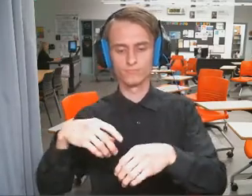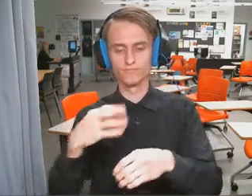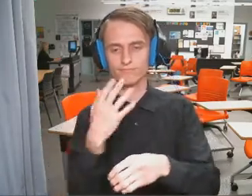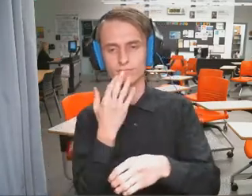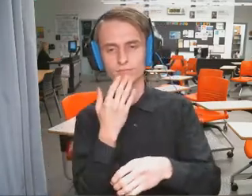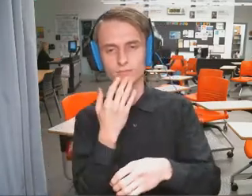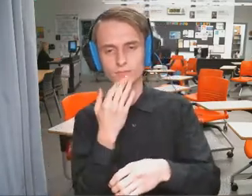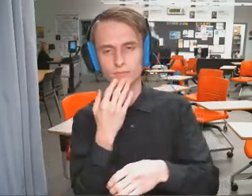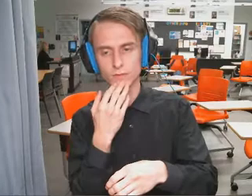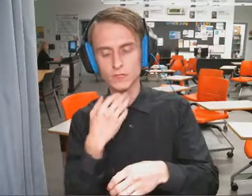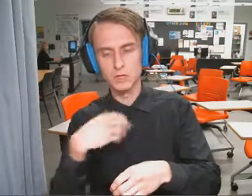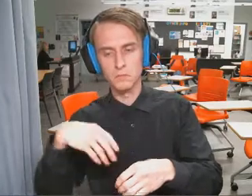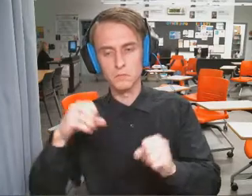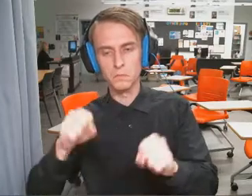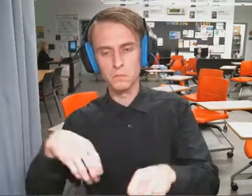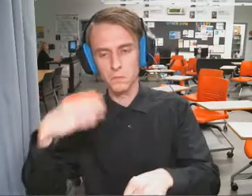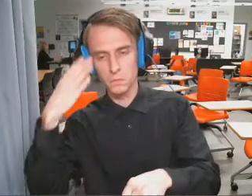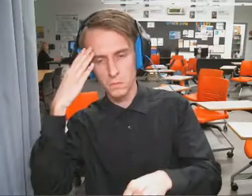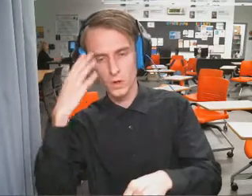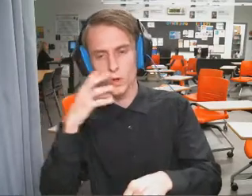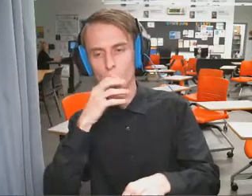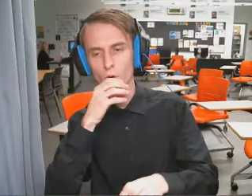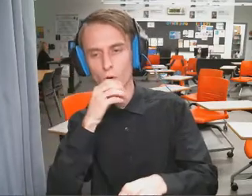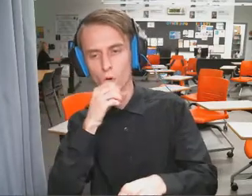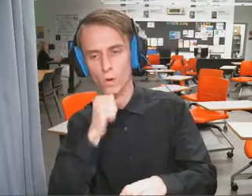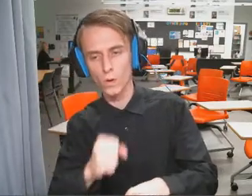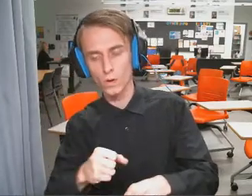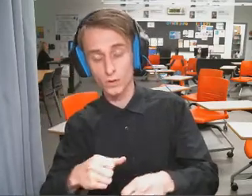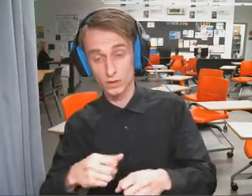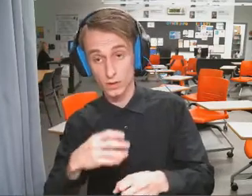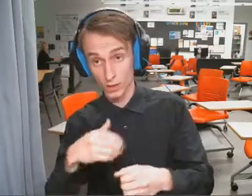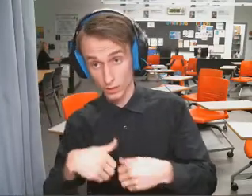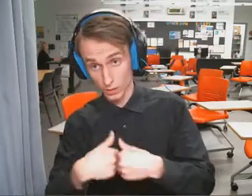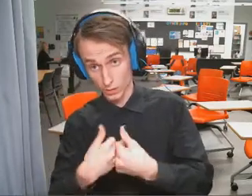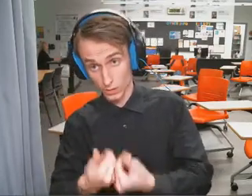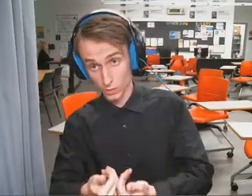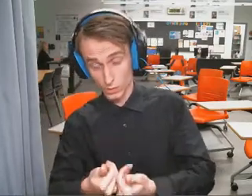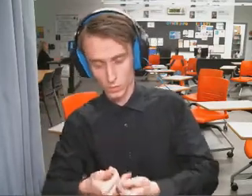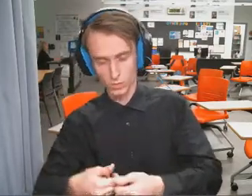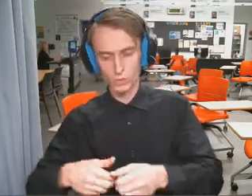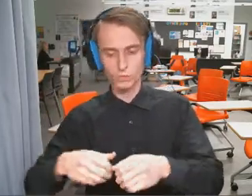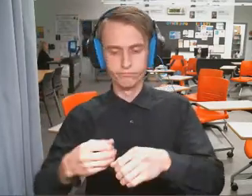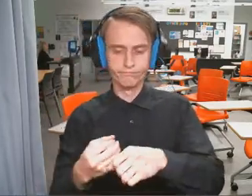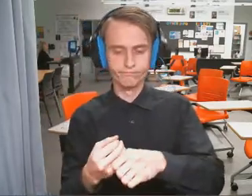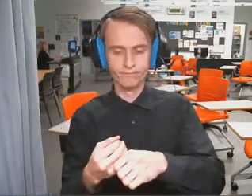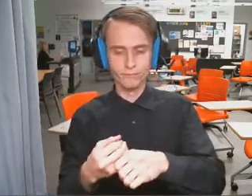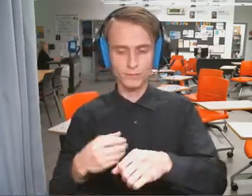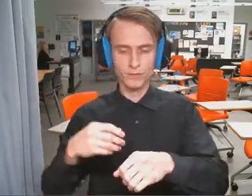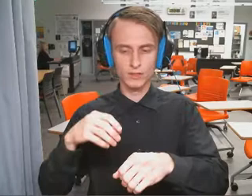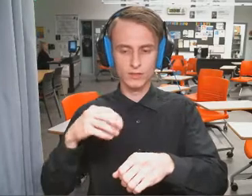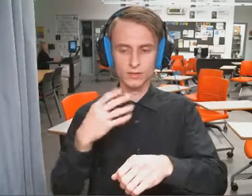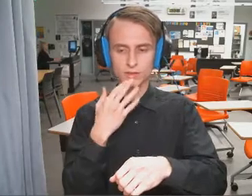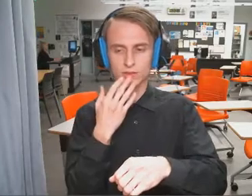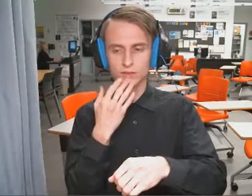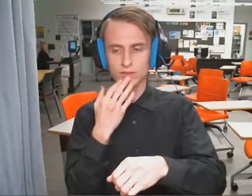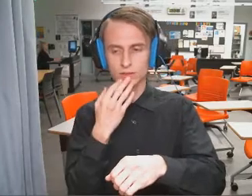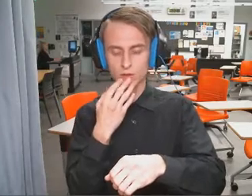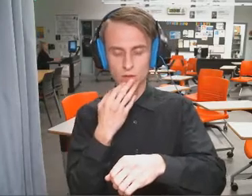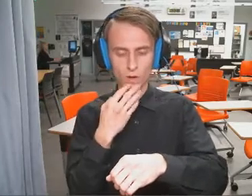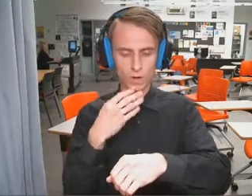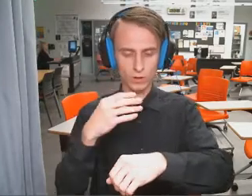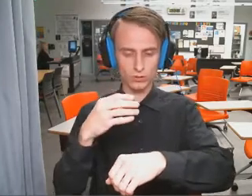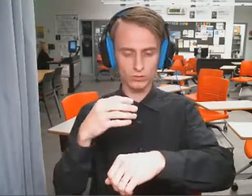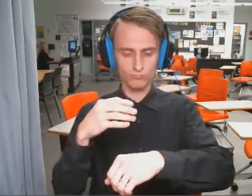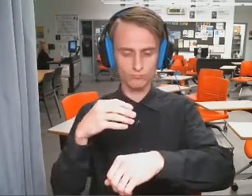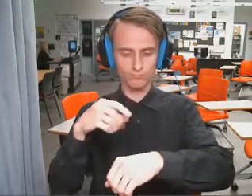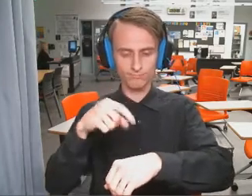What happens is when this blood vessel breaks under the skin, the body starts reabsorbing this blood. And as